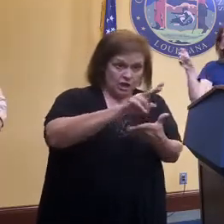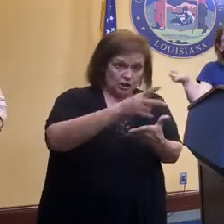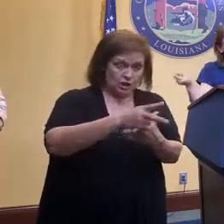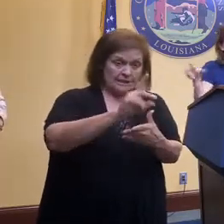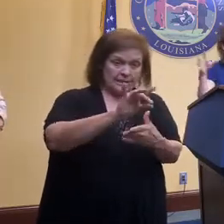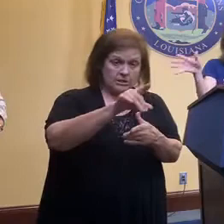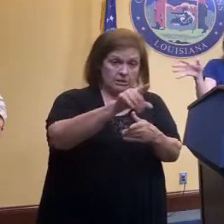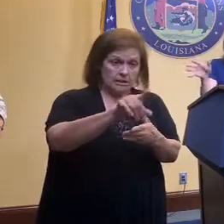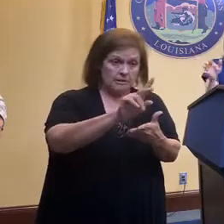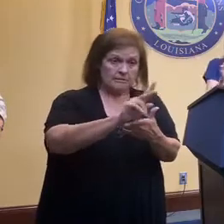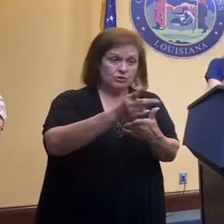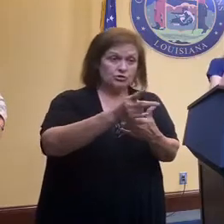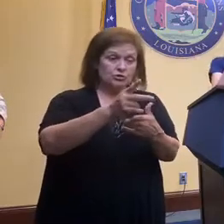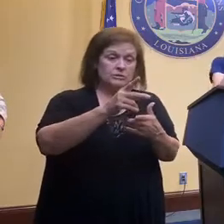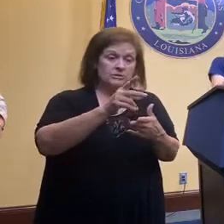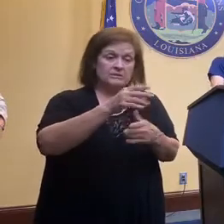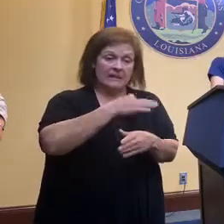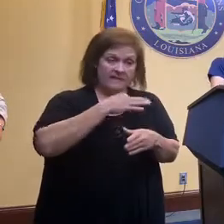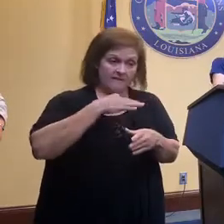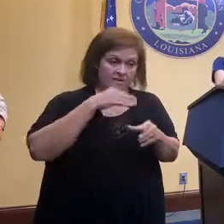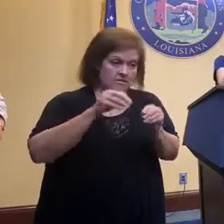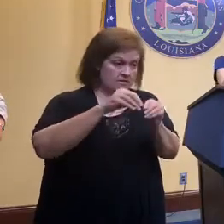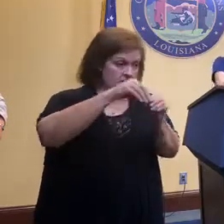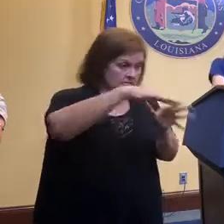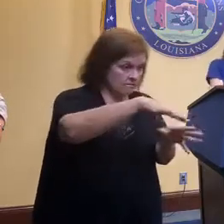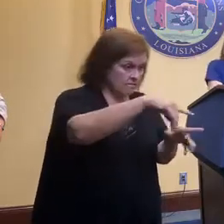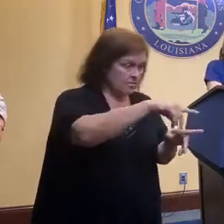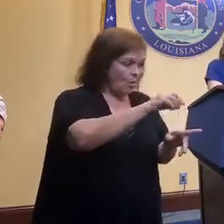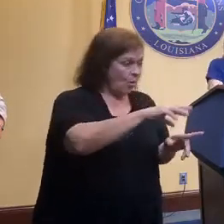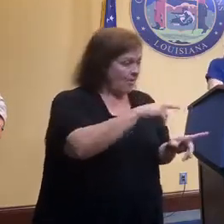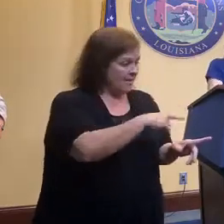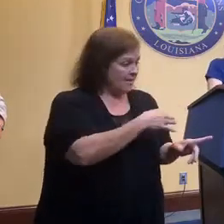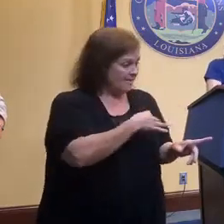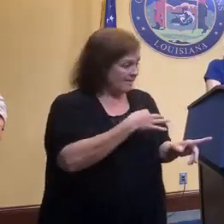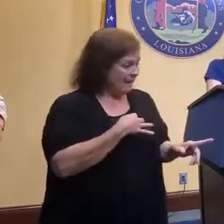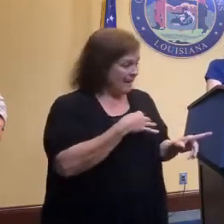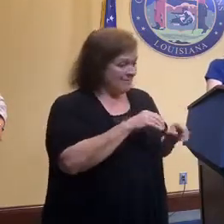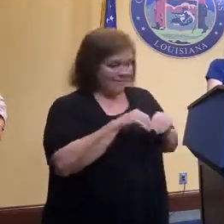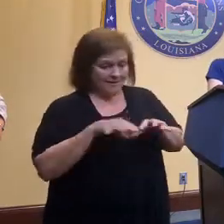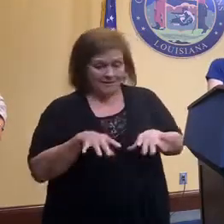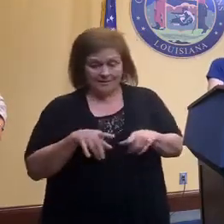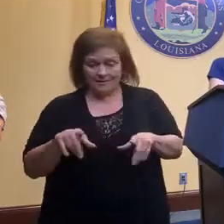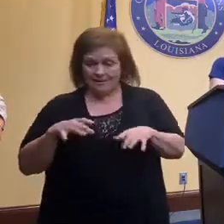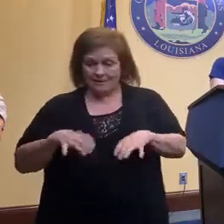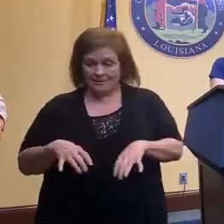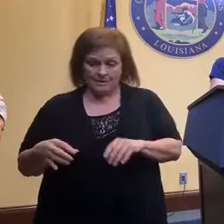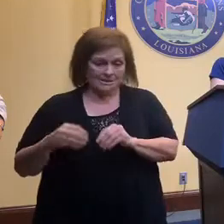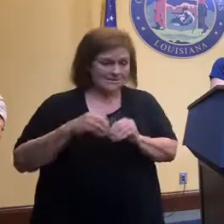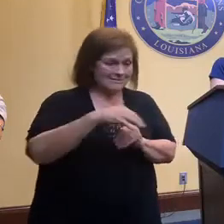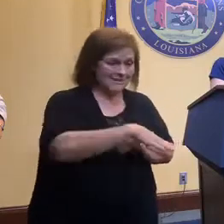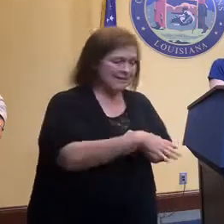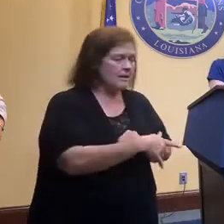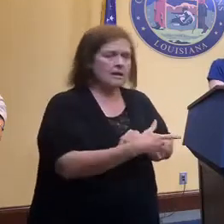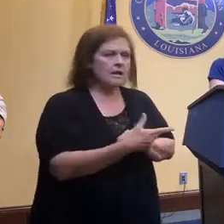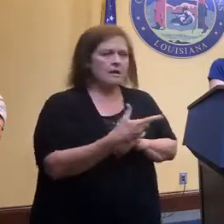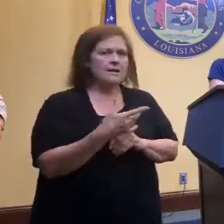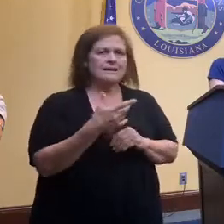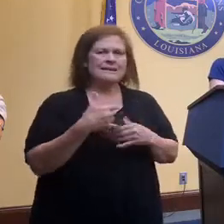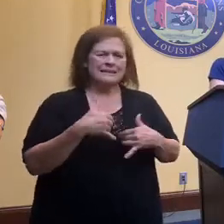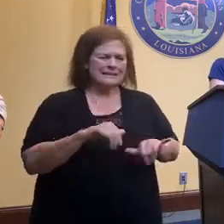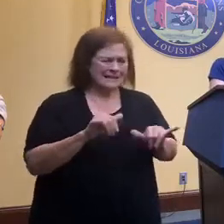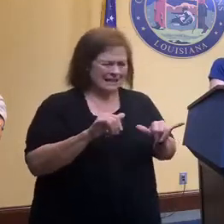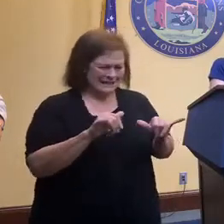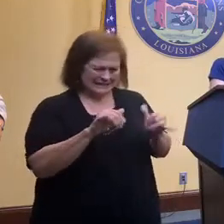2 other staff in the kitchen, or is it a transmission between a staff and a customer, or a customer and a staff? So there's still a little